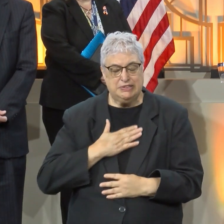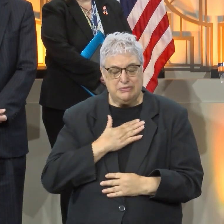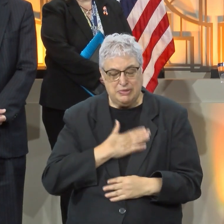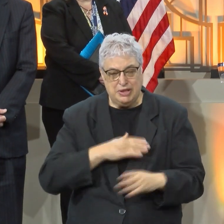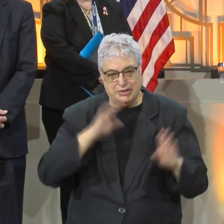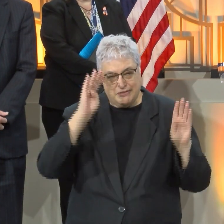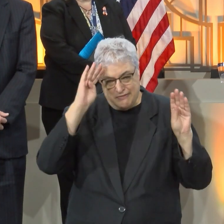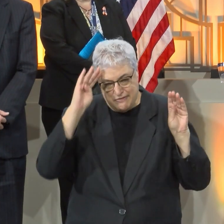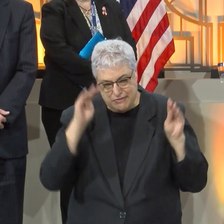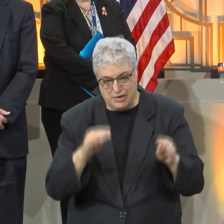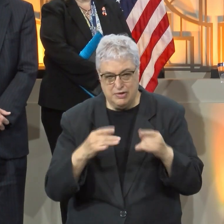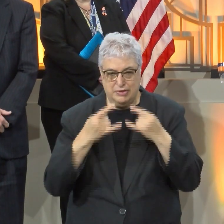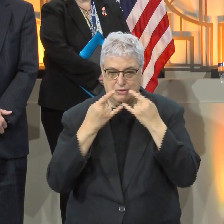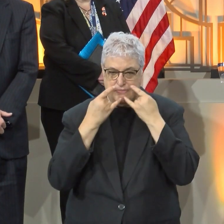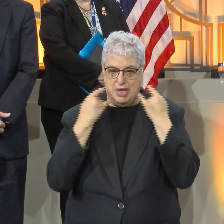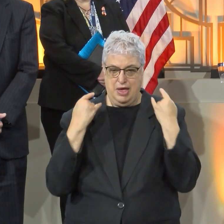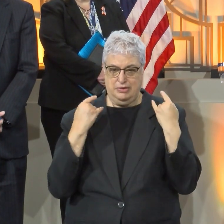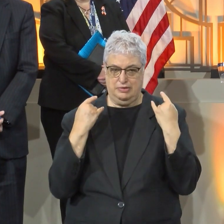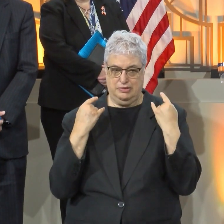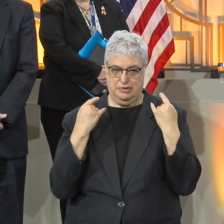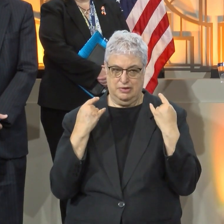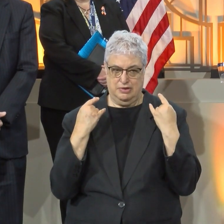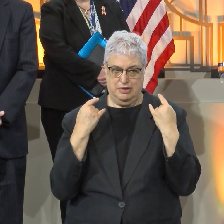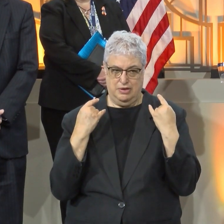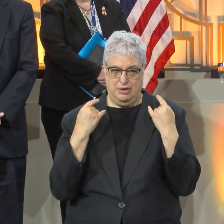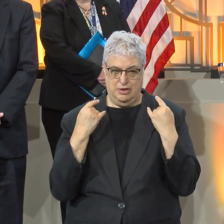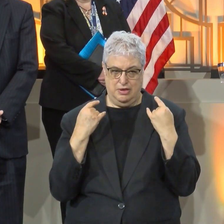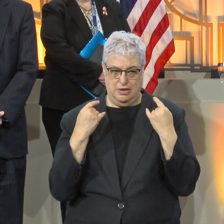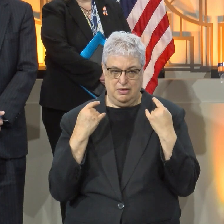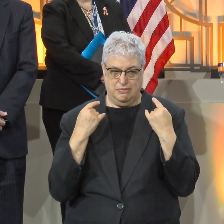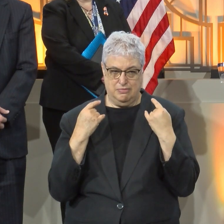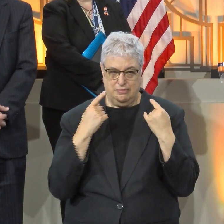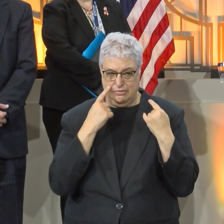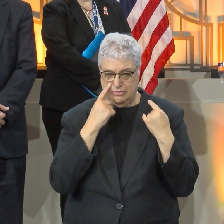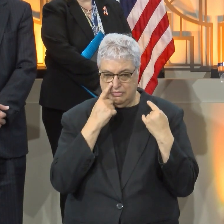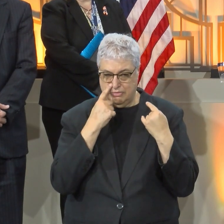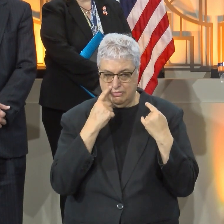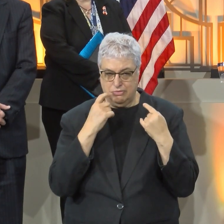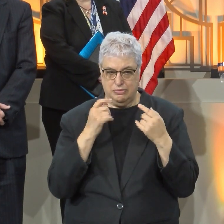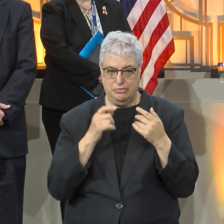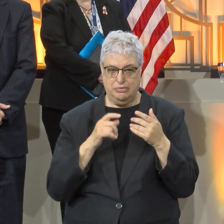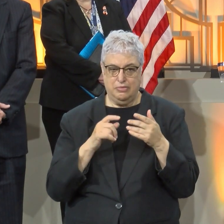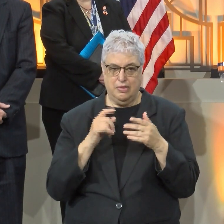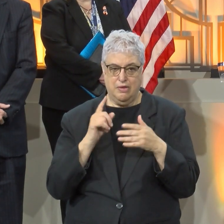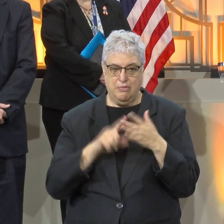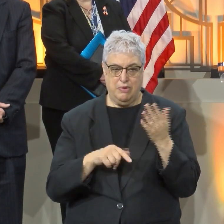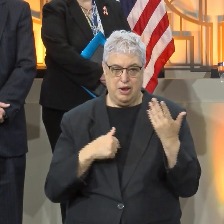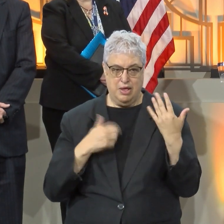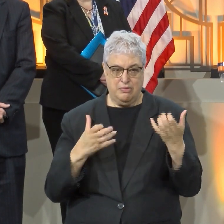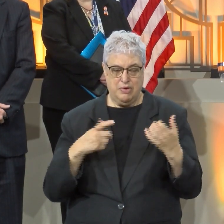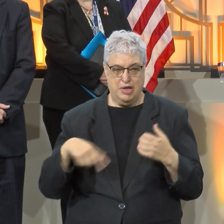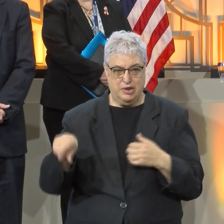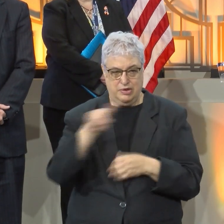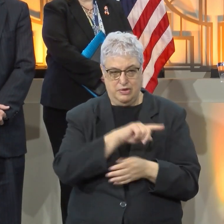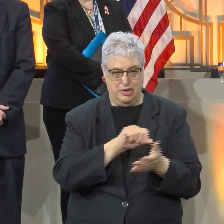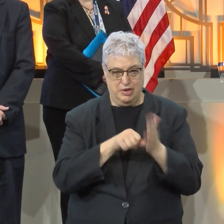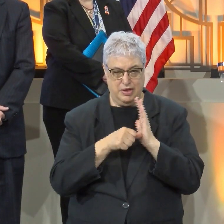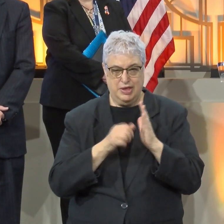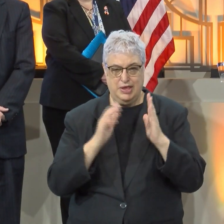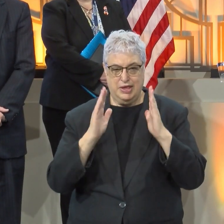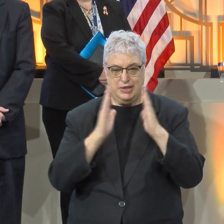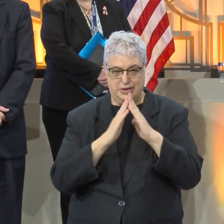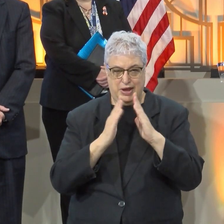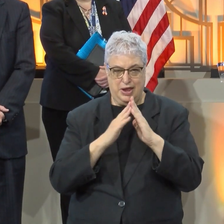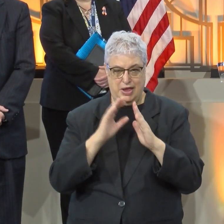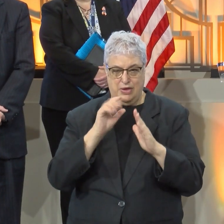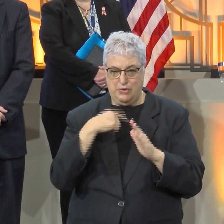focused about putting on these masks. Please, that's one of the things I want to emphasize, that city employees,